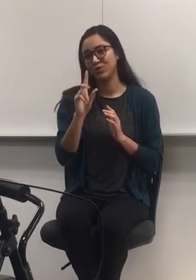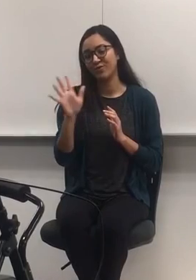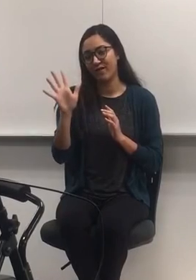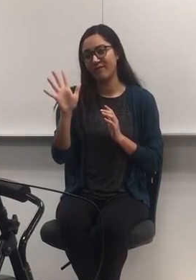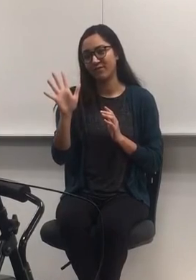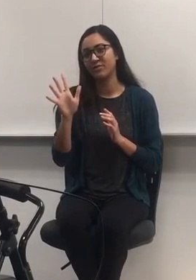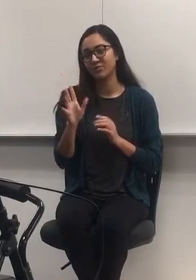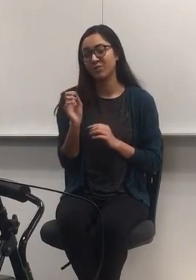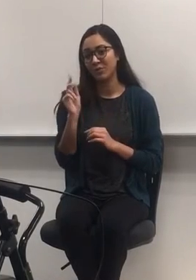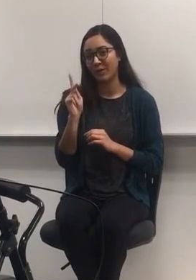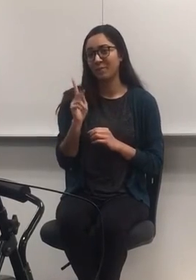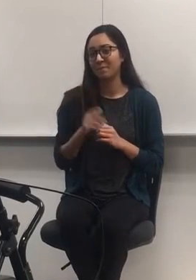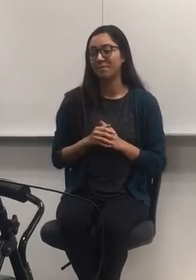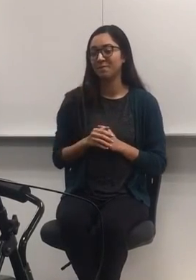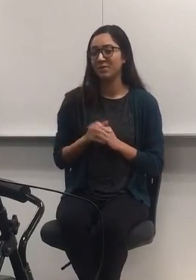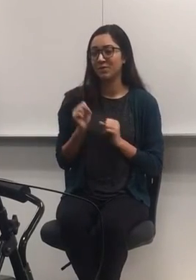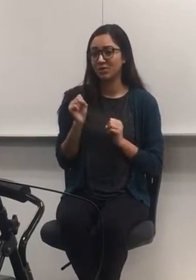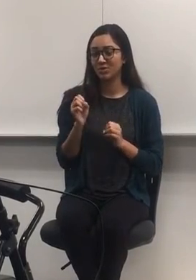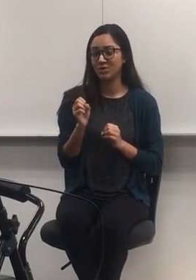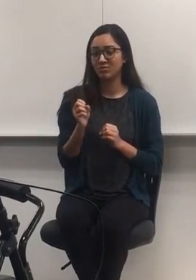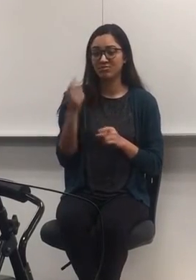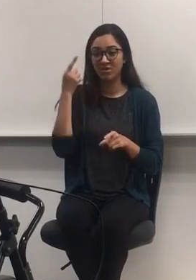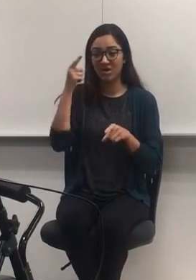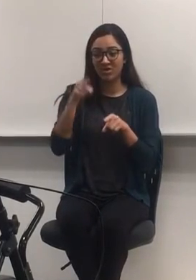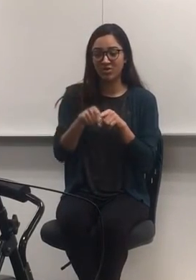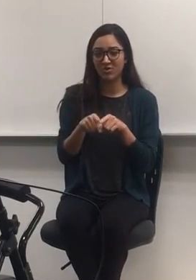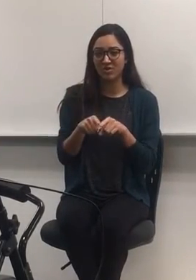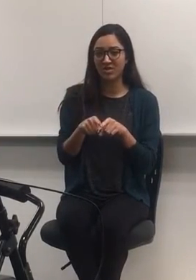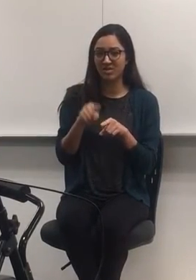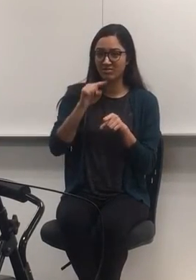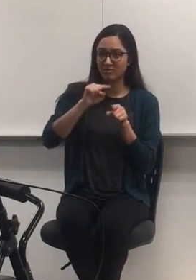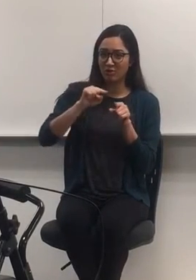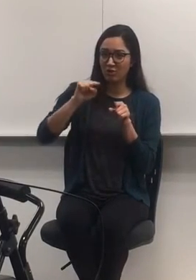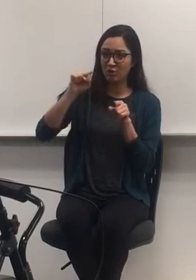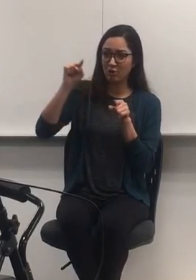So, does everybody agree it's going to be kind of a curve there?